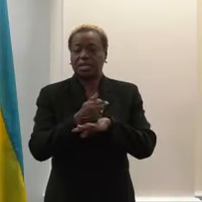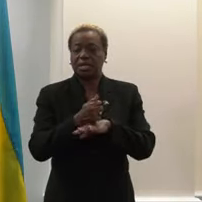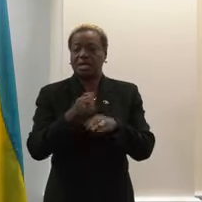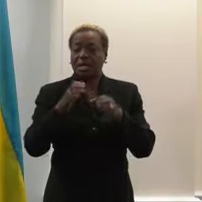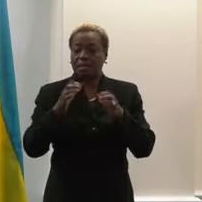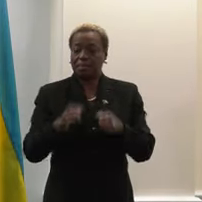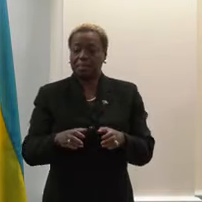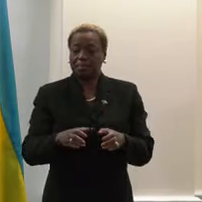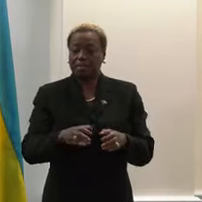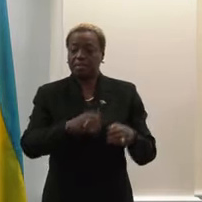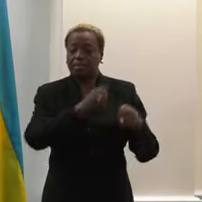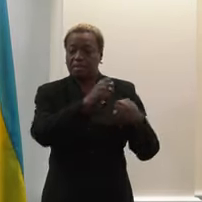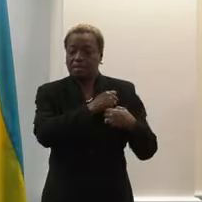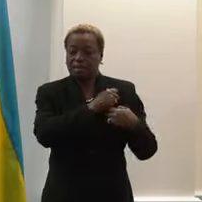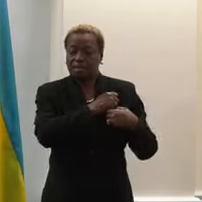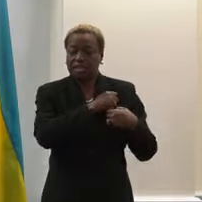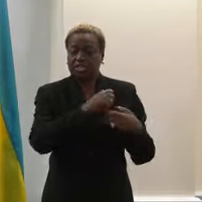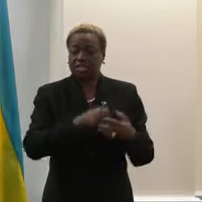know...